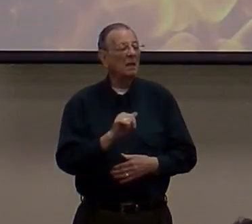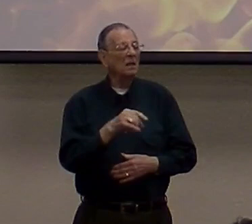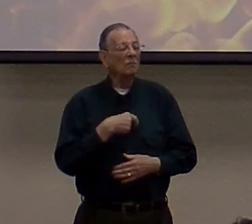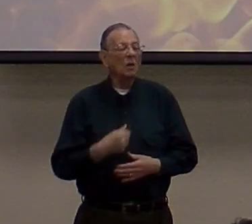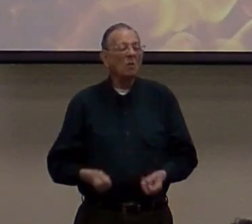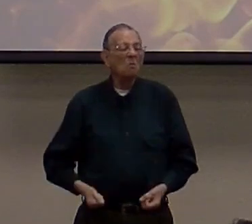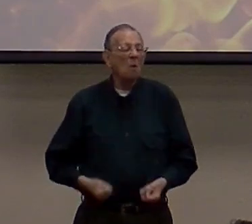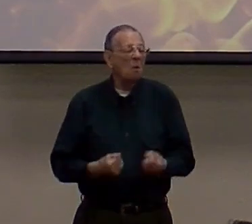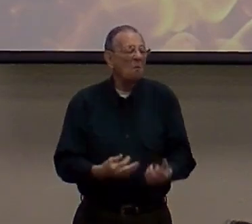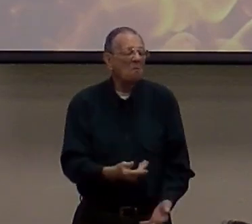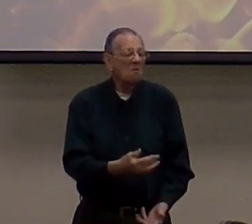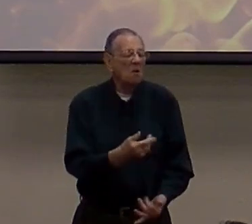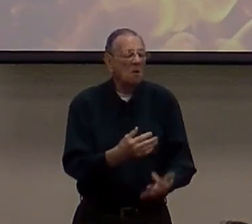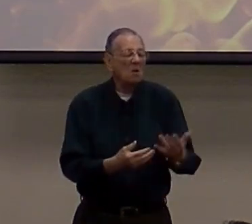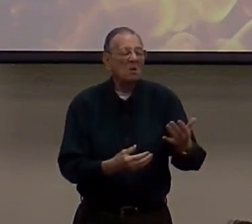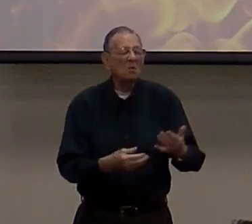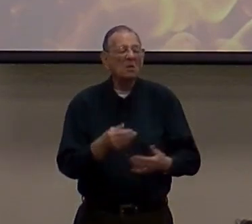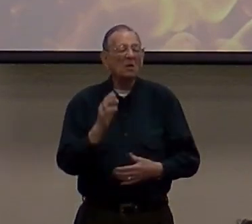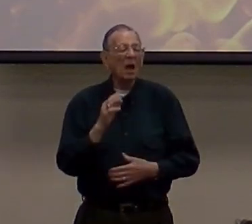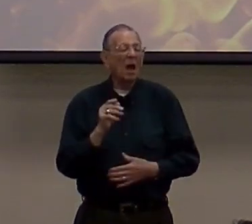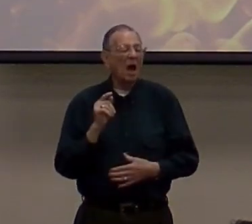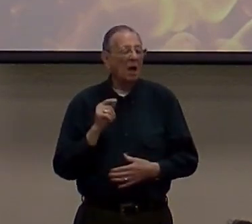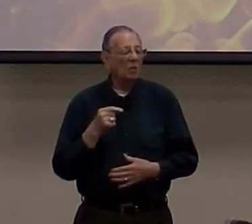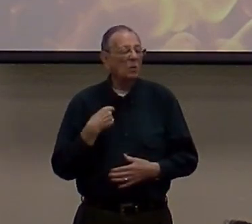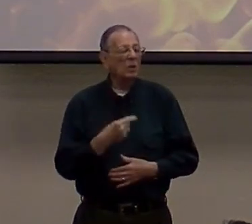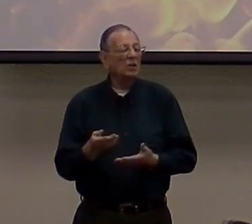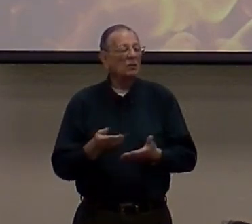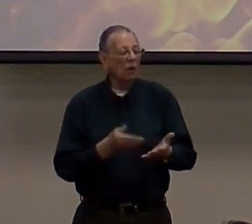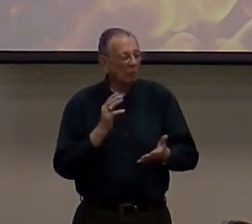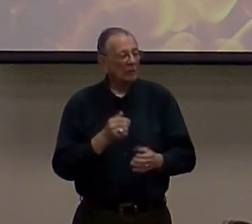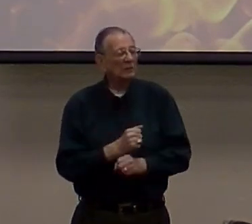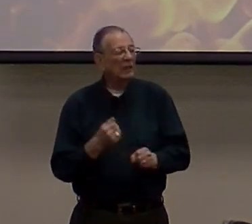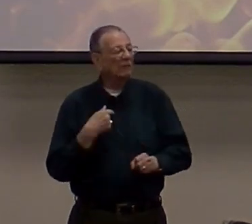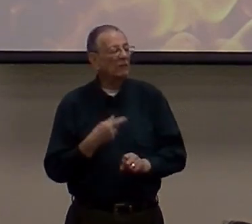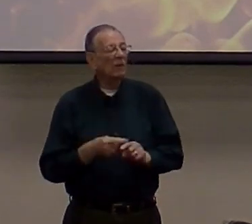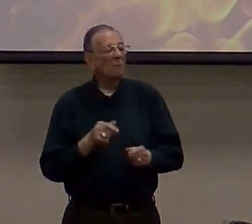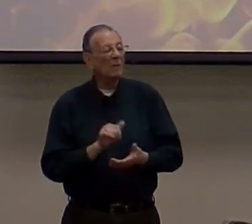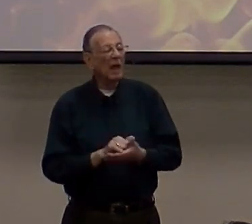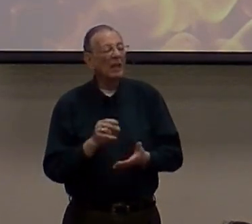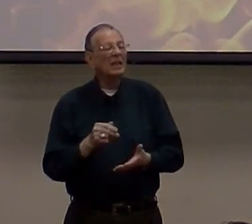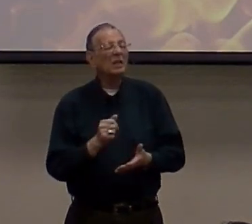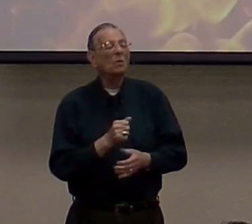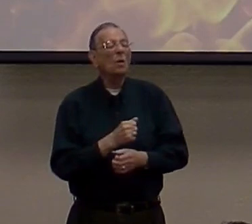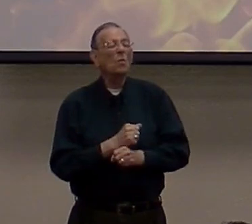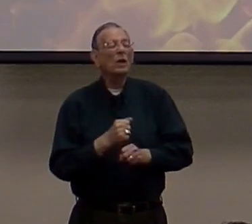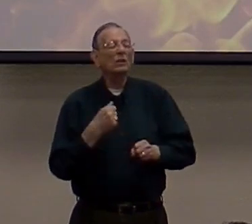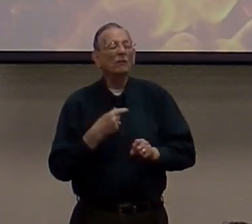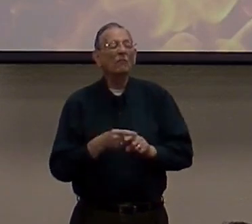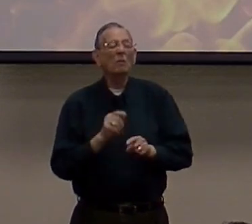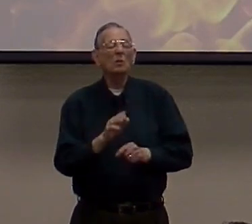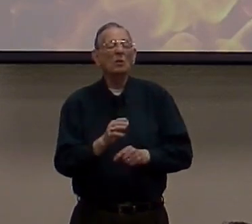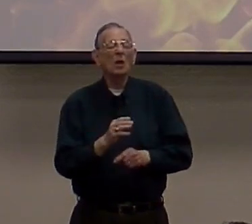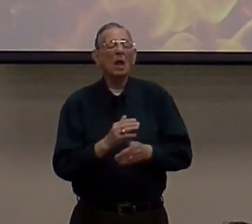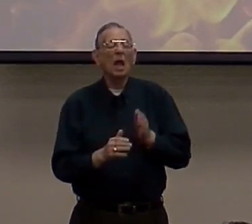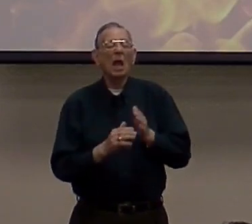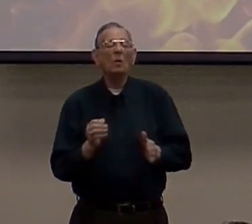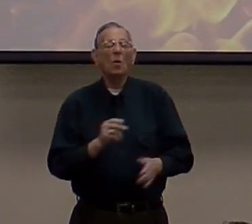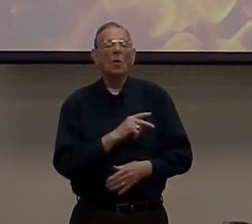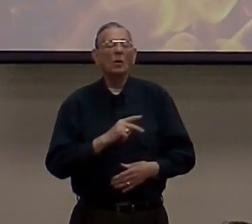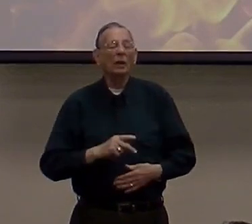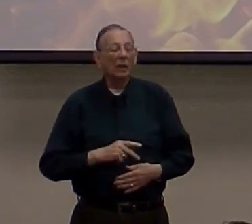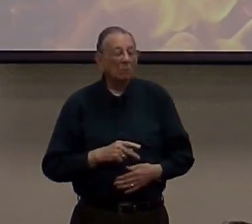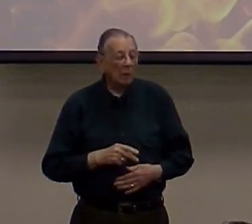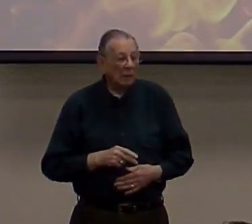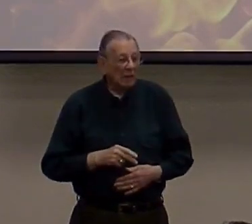thrown into the blazing furnace, the God we serve will be able to save us from it, and he will rescue us from your hand, O king.